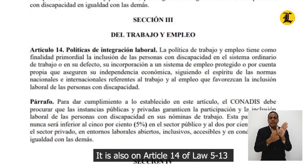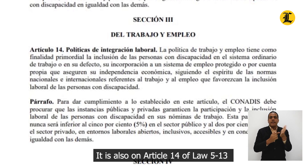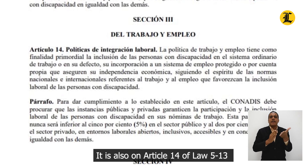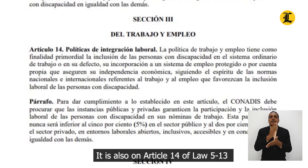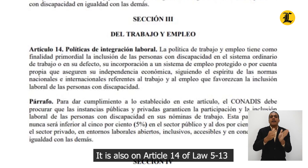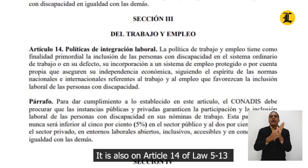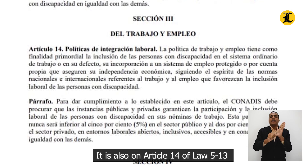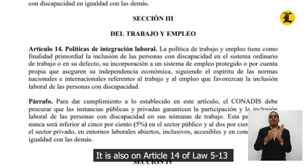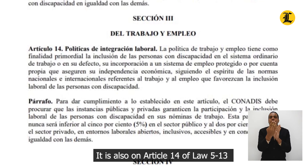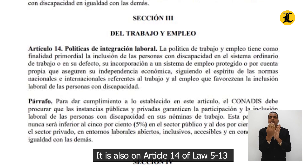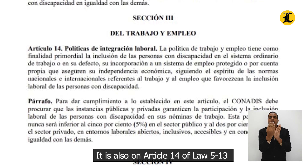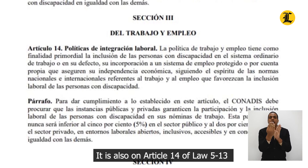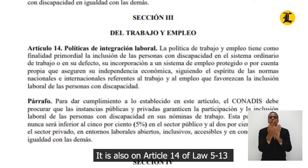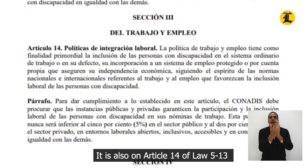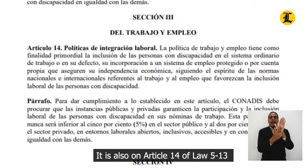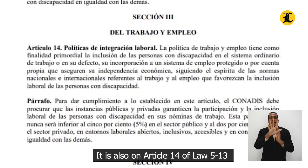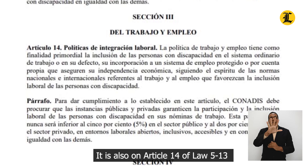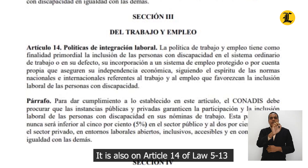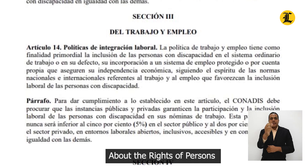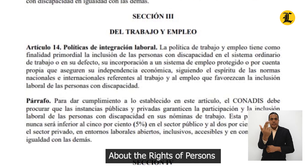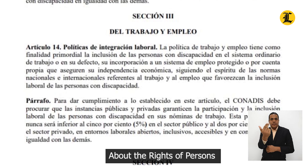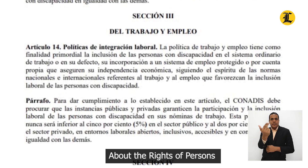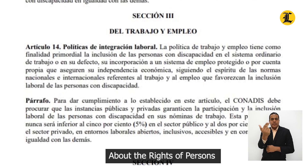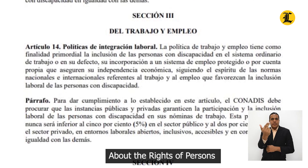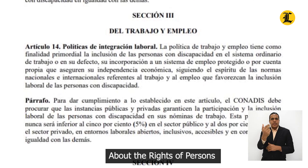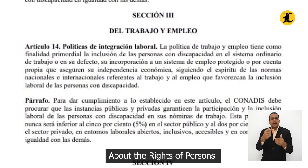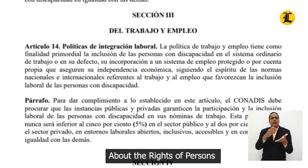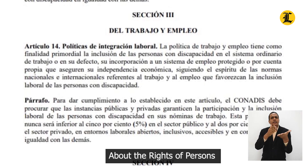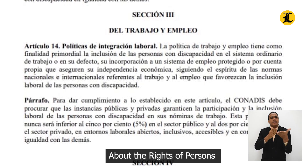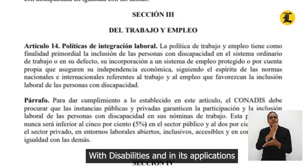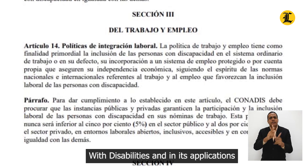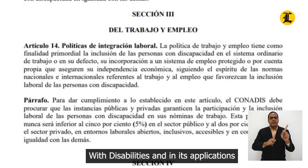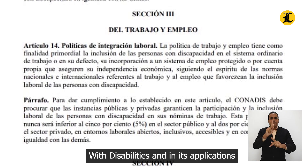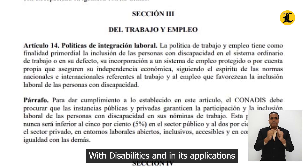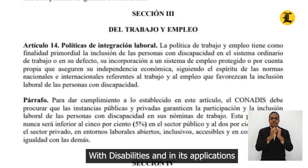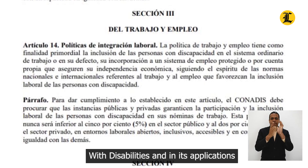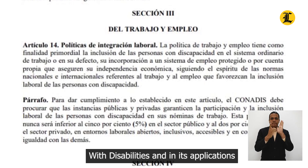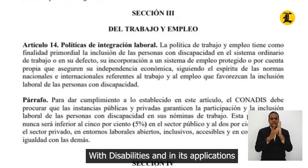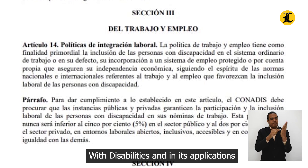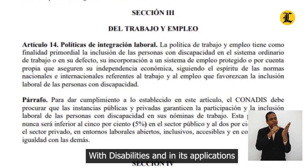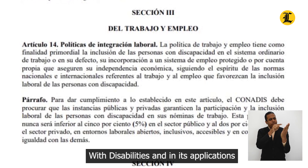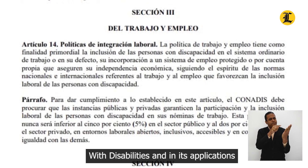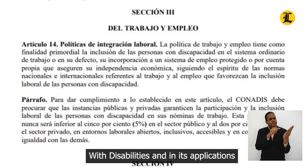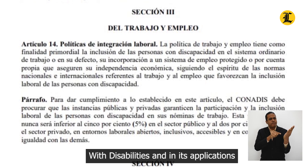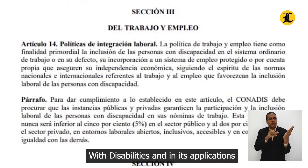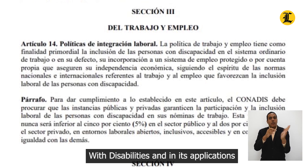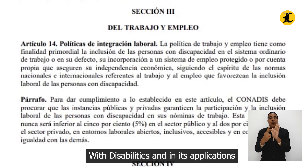on Article 14 of Law 513 about the rights of persons with disabilities and